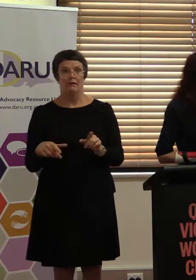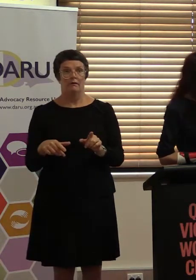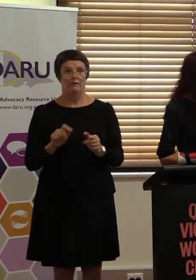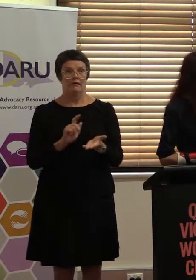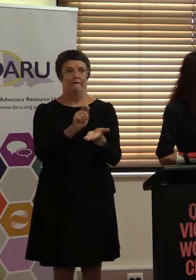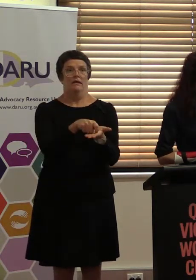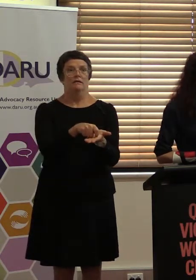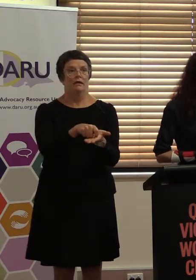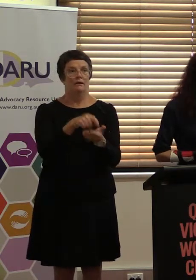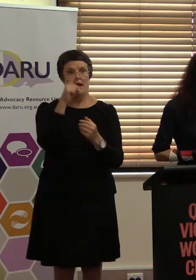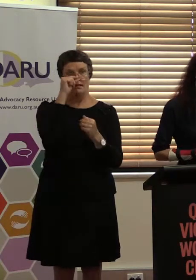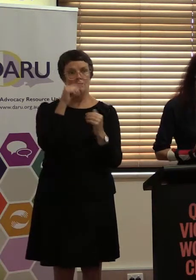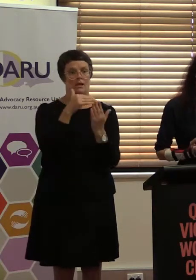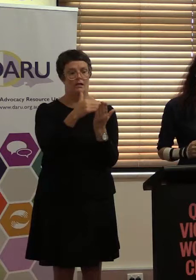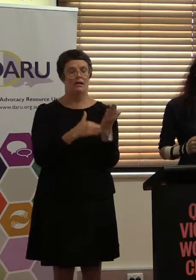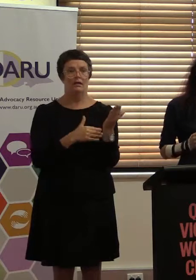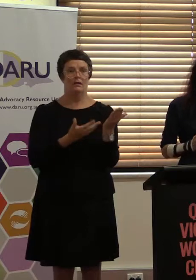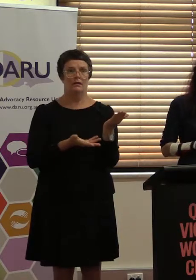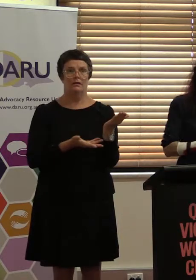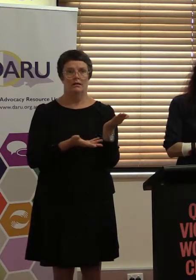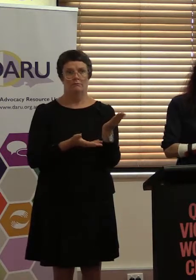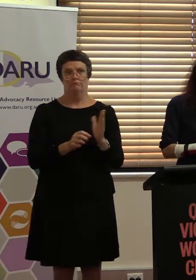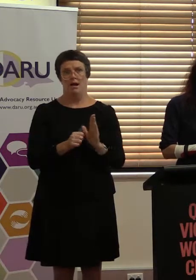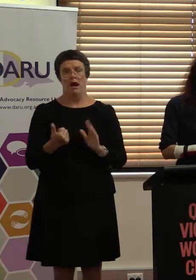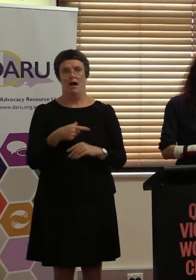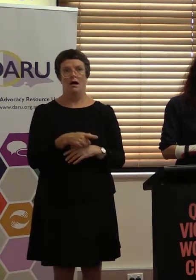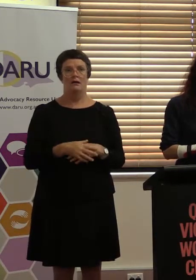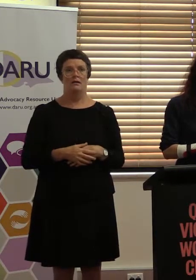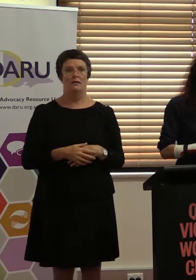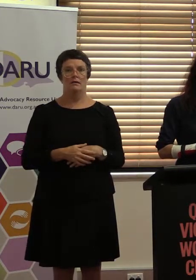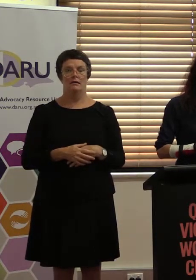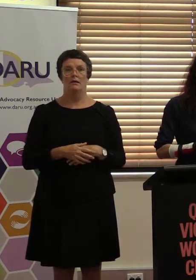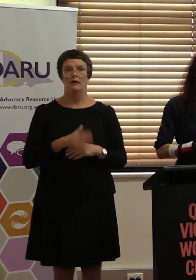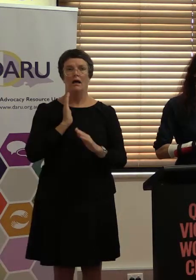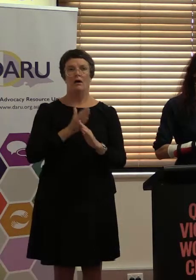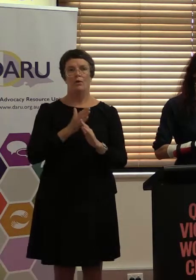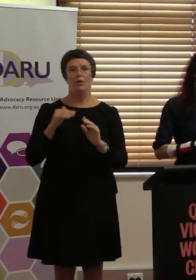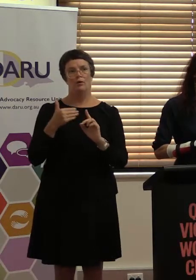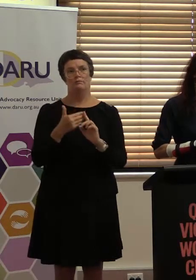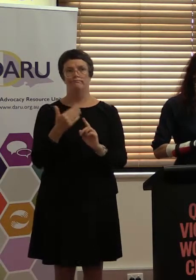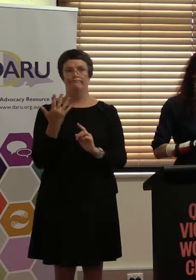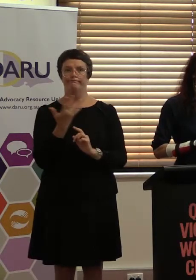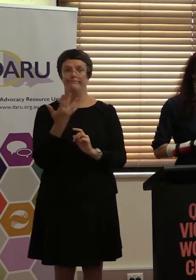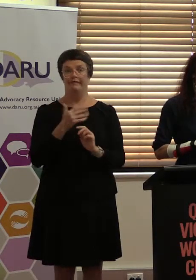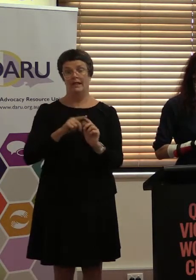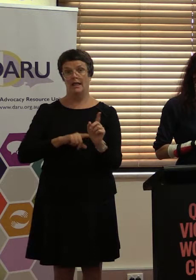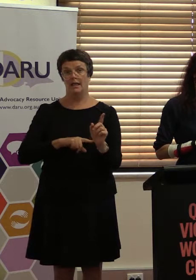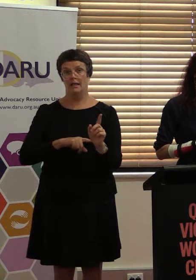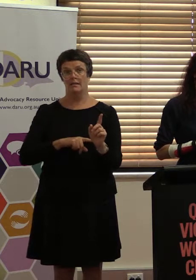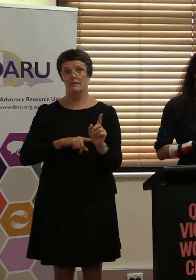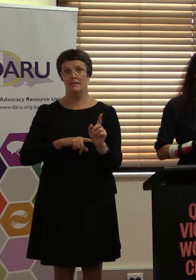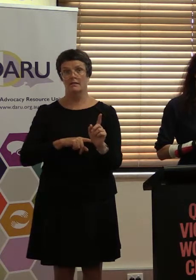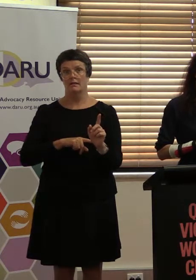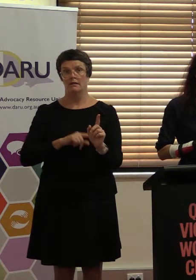clearly not going to make the grade. And it's interesting because having worked in this area for about 15 years, my